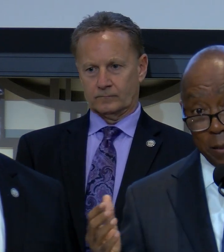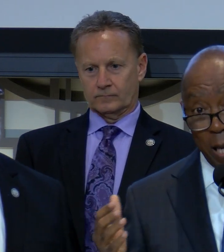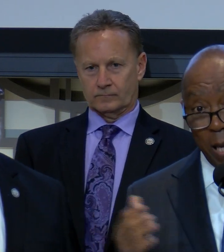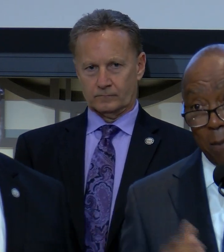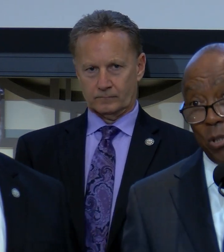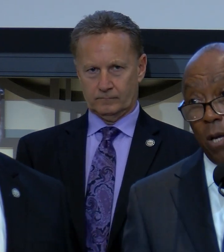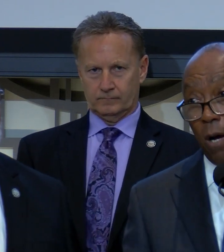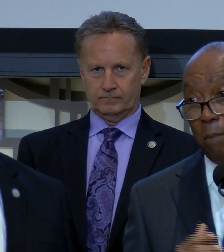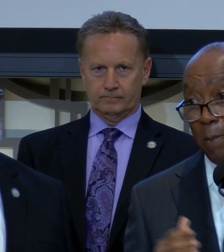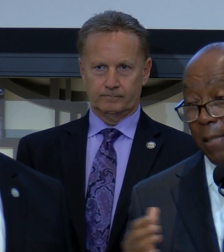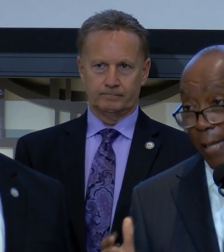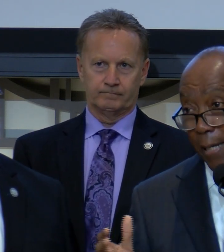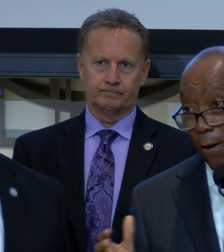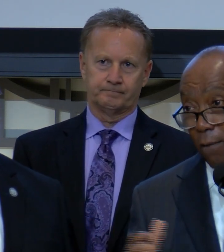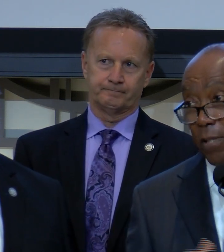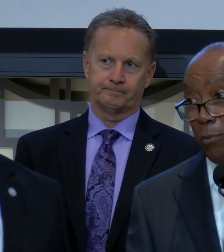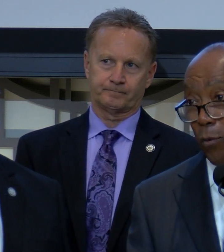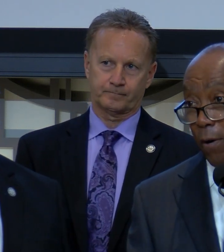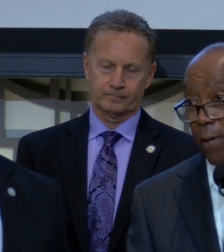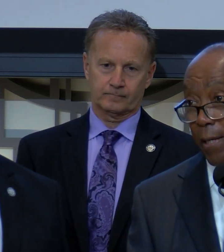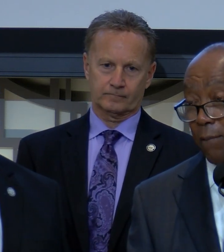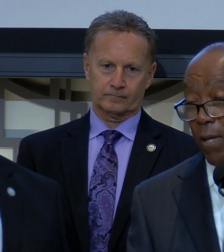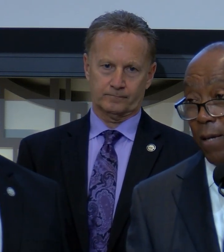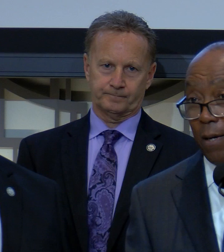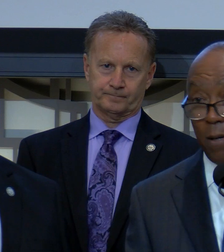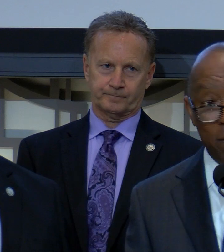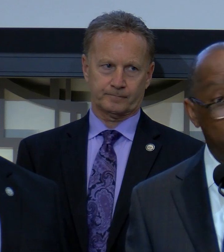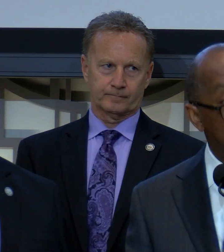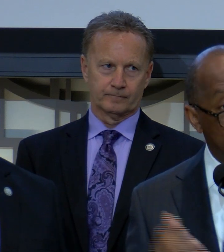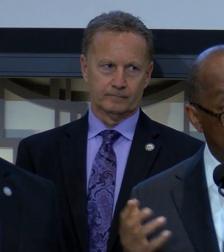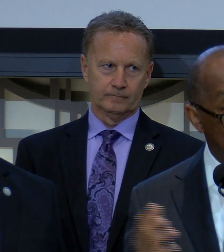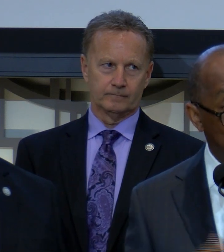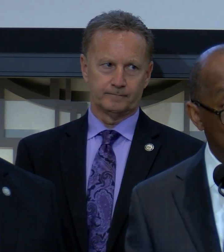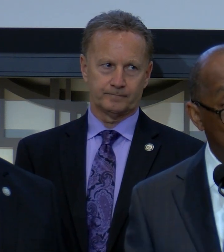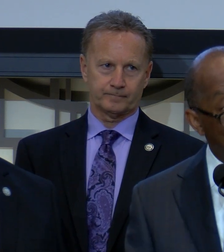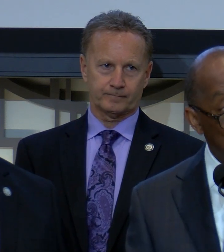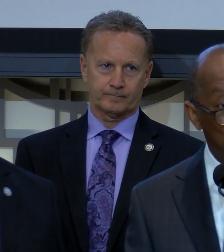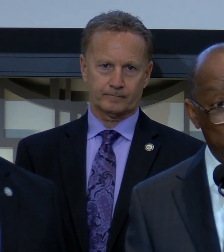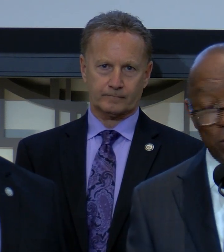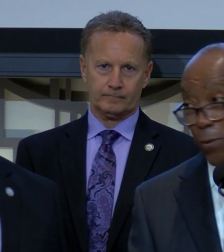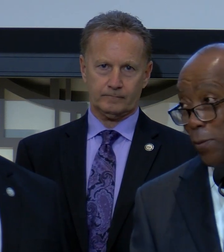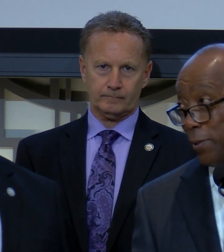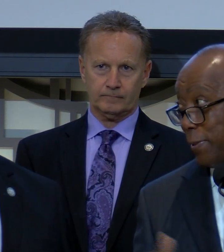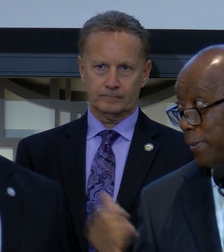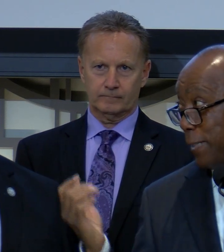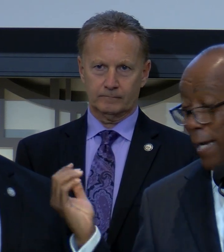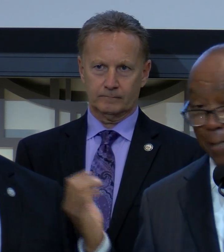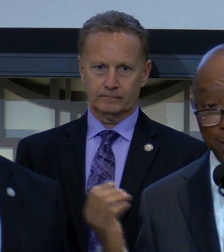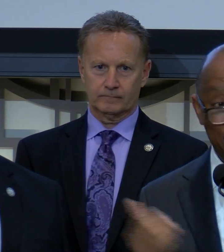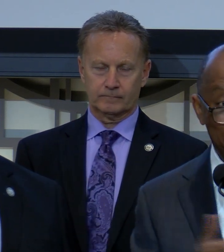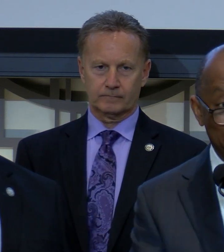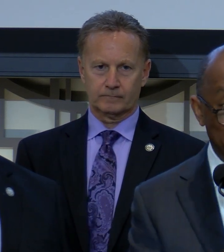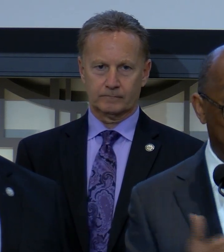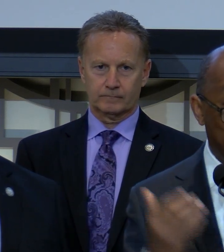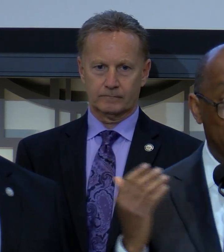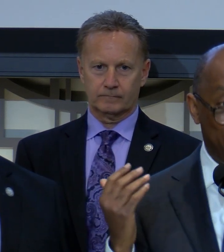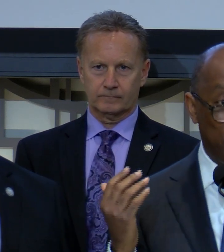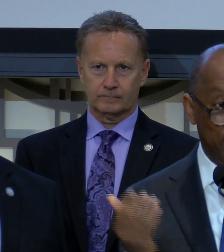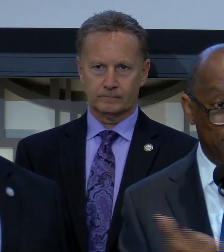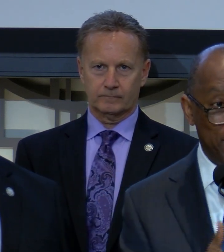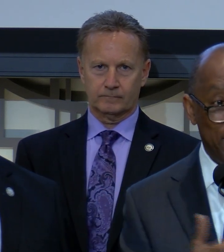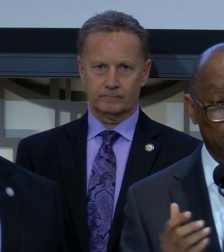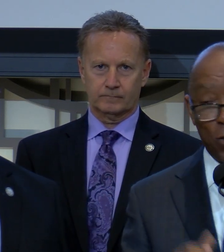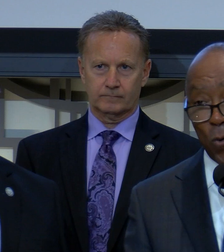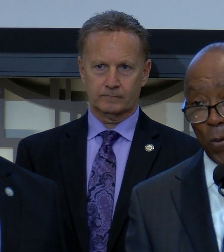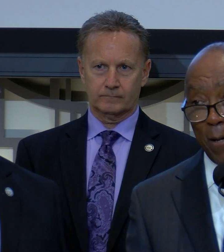losing their jobs, maybe laid off temporarily, hey, the grocery stores, the chains, they are